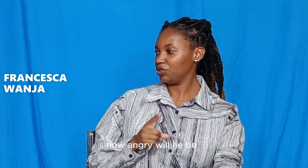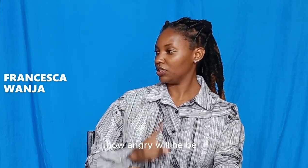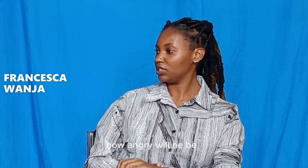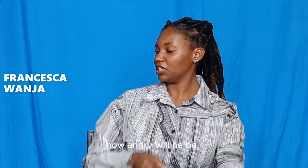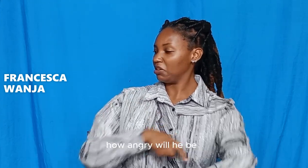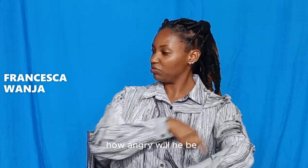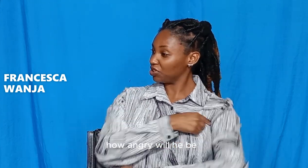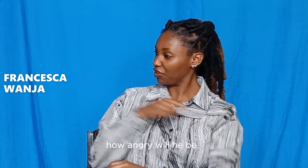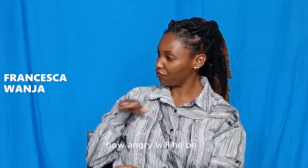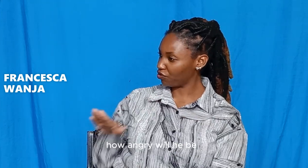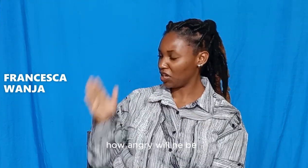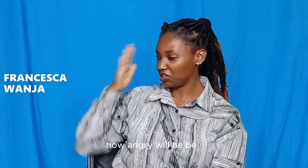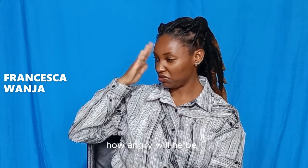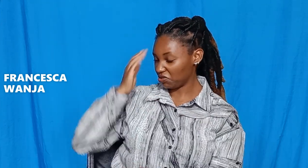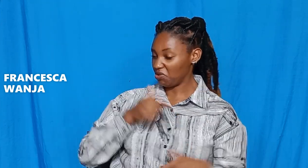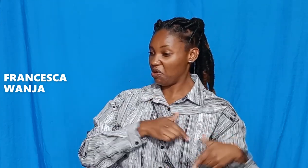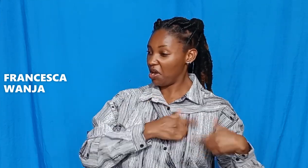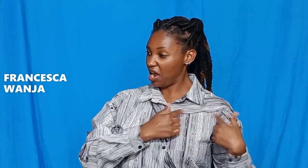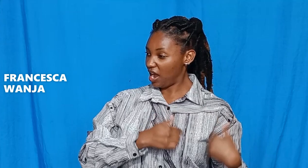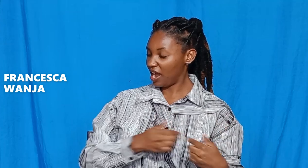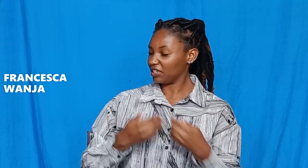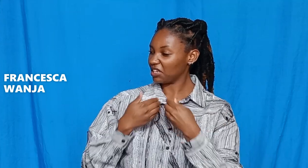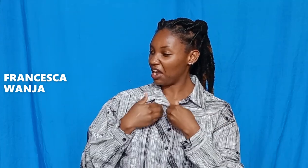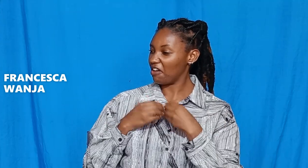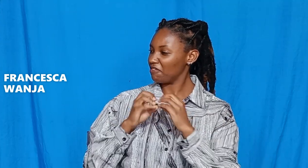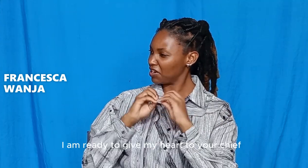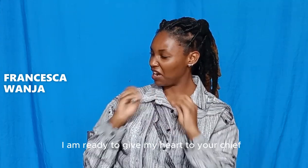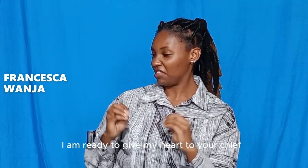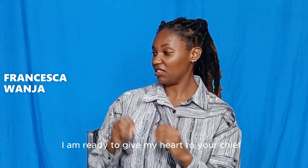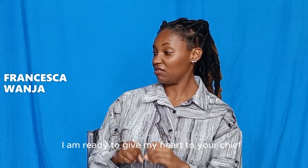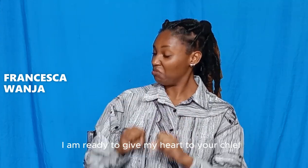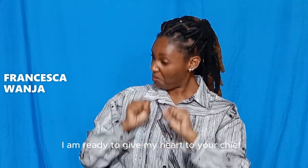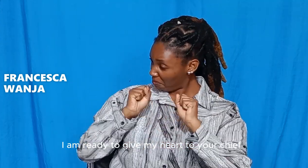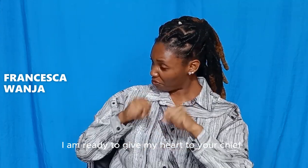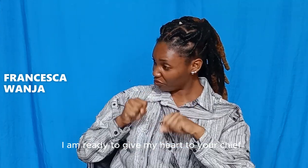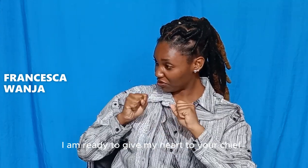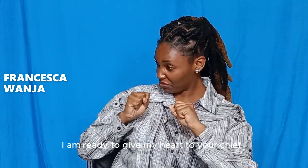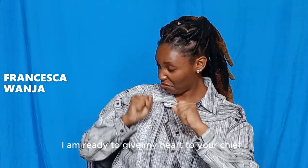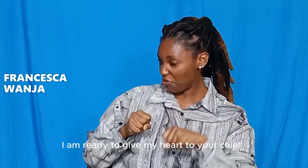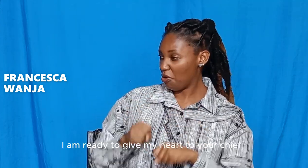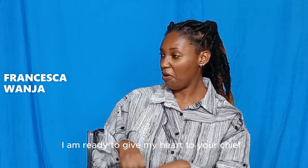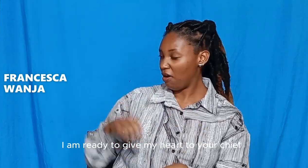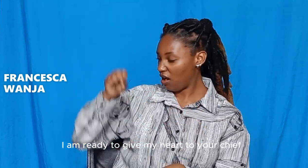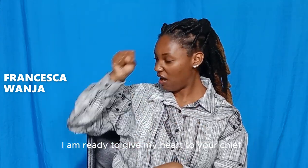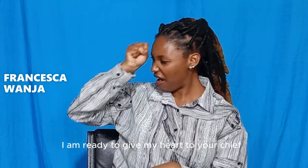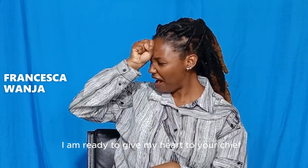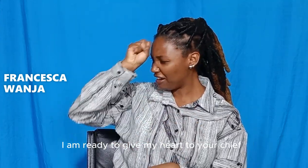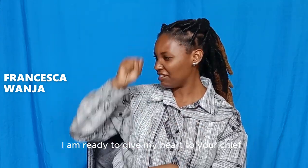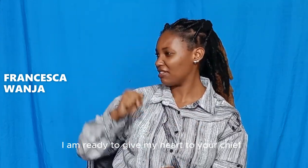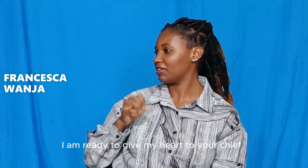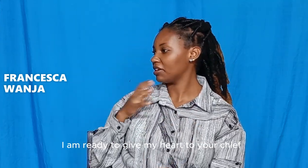will he be? I am ready to give my heart? to your chief.